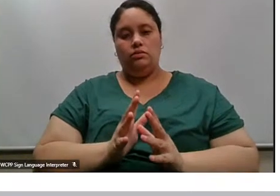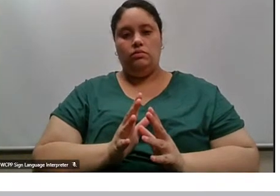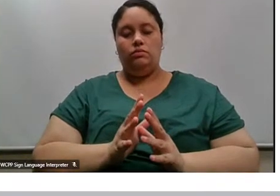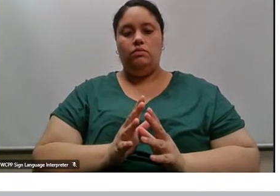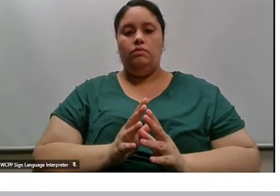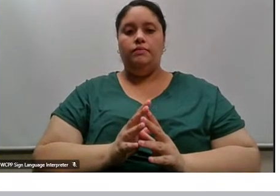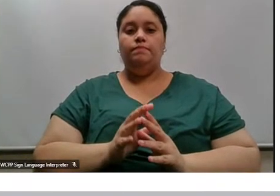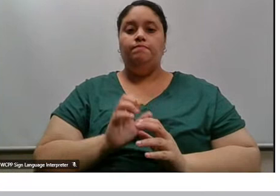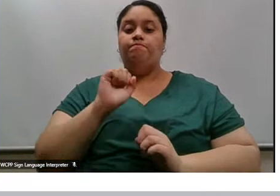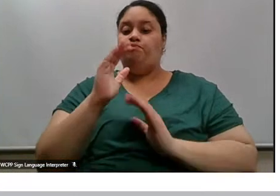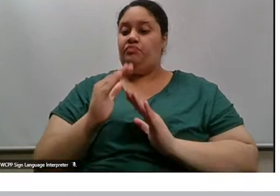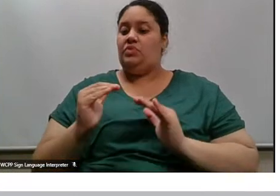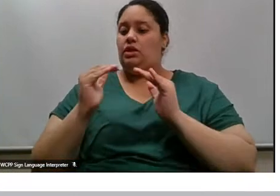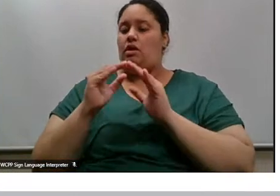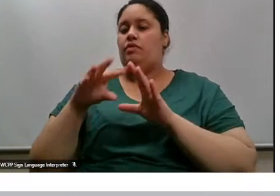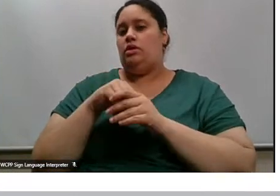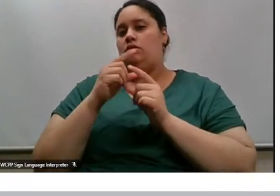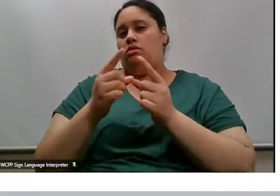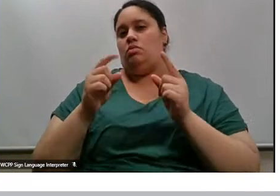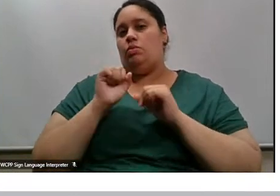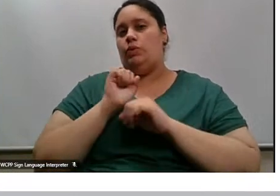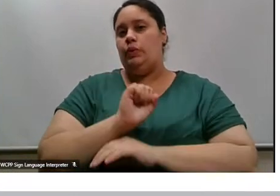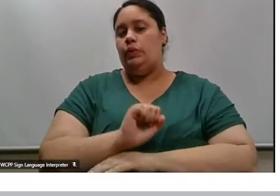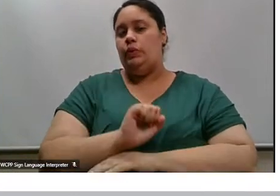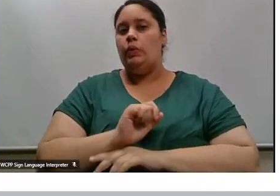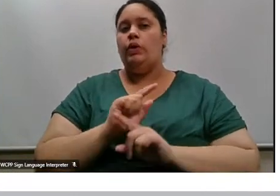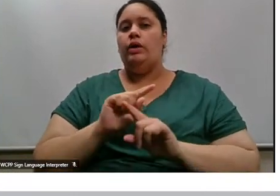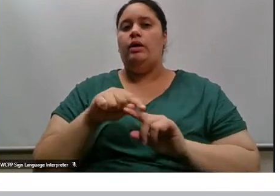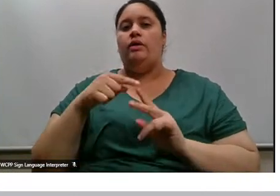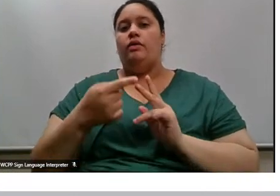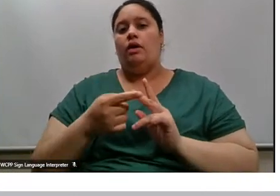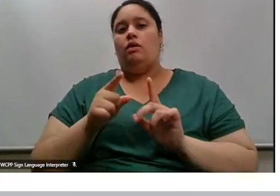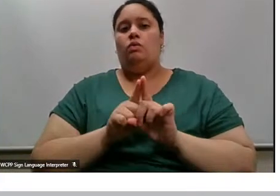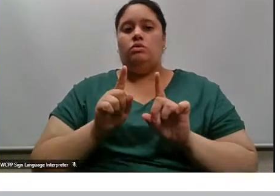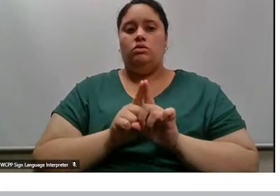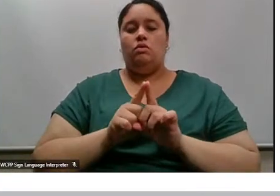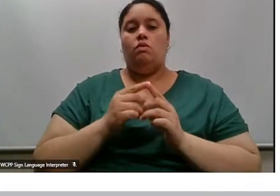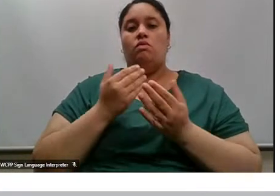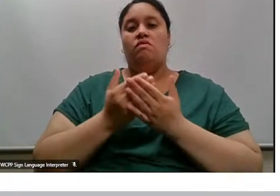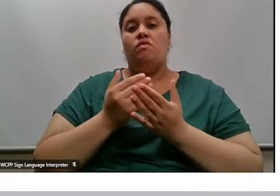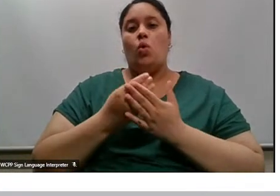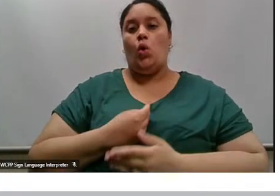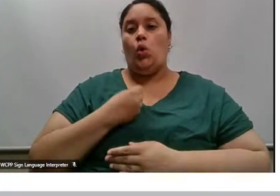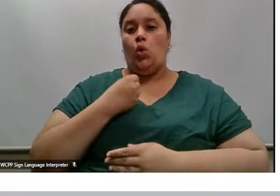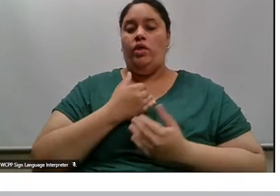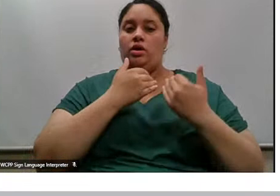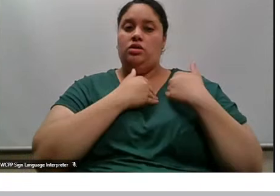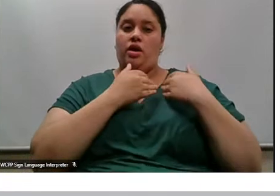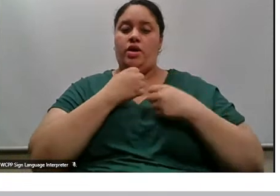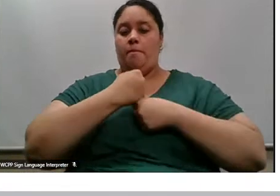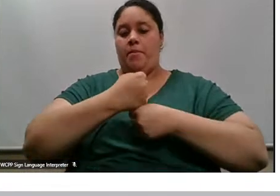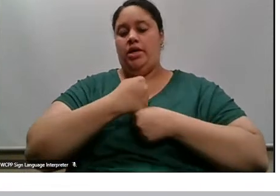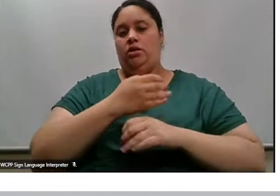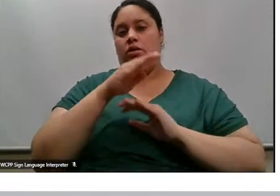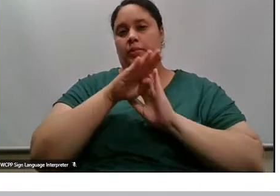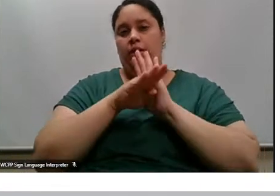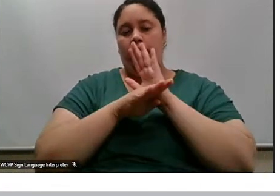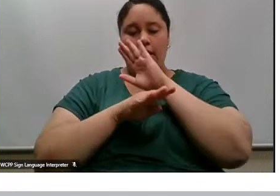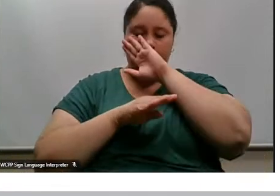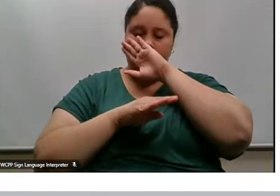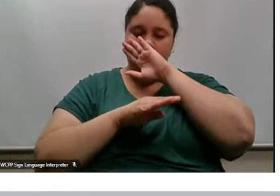that level in the department. And then in terms of the Youth Safety and Ambassador Program,